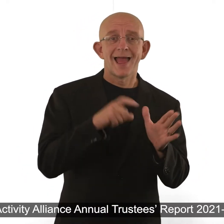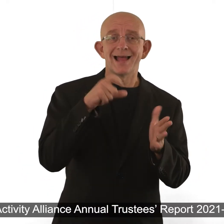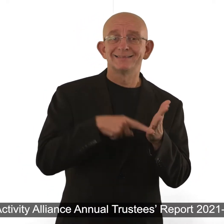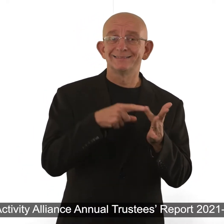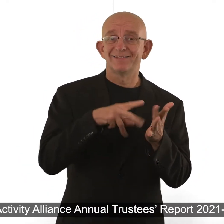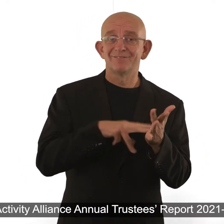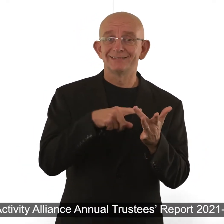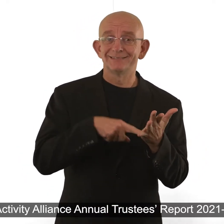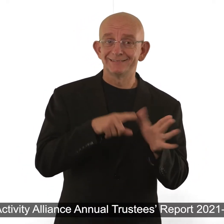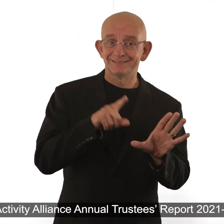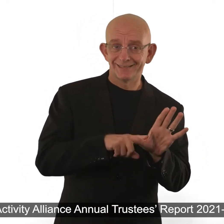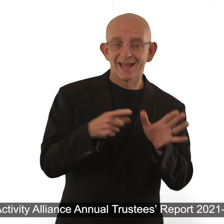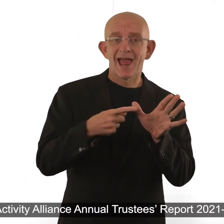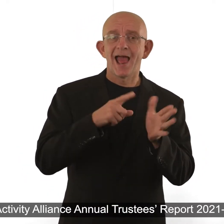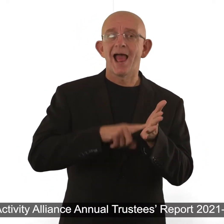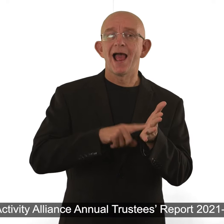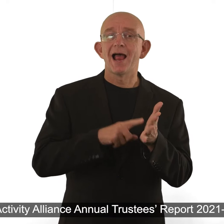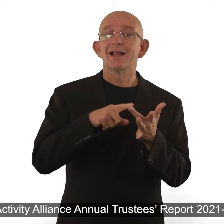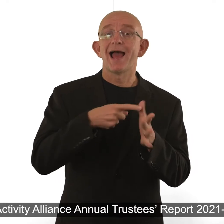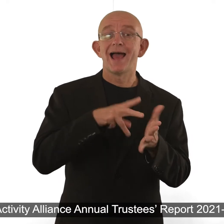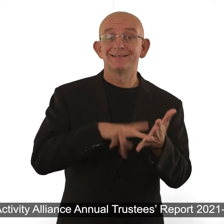Activity Alliance Annual Trustees Report